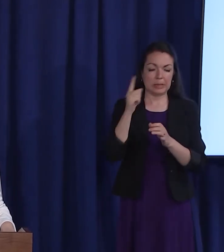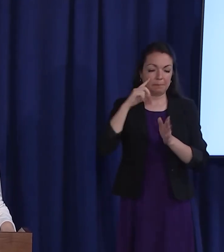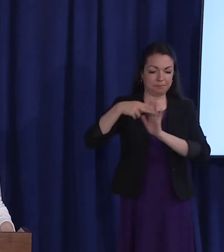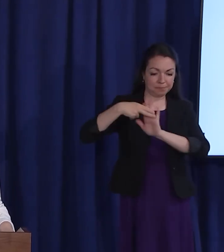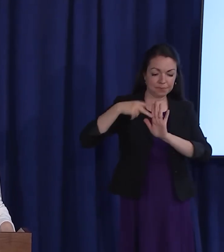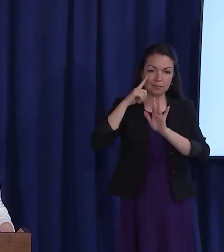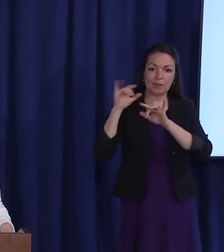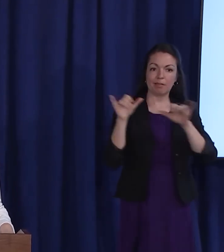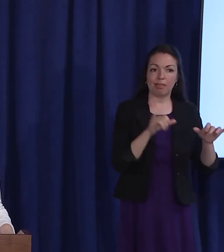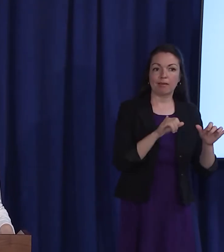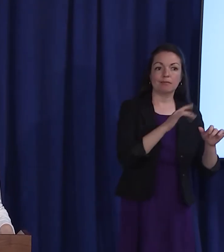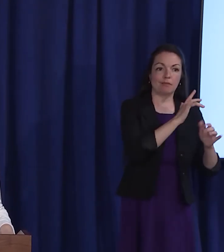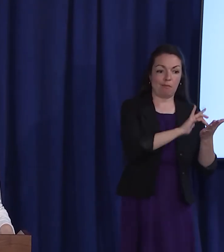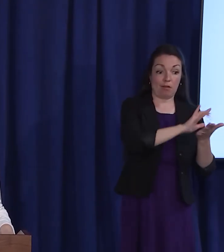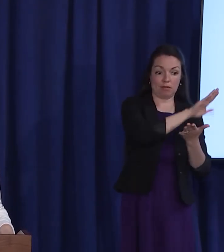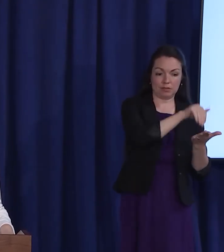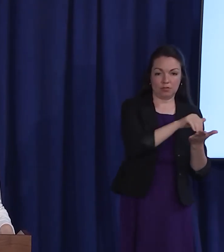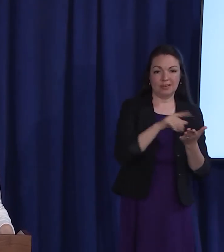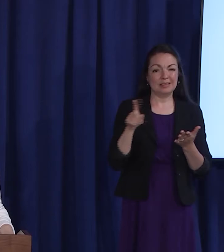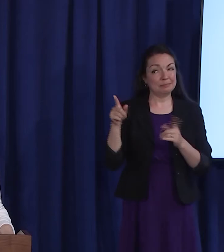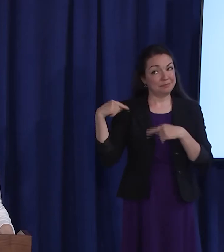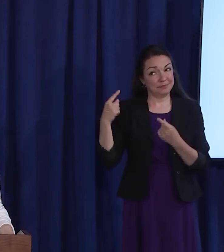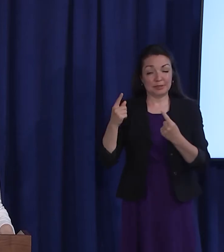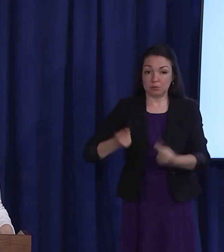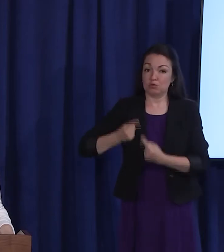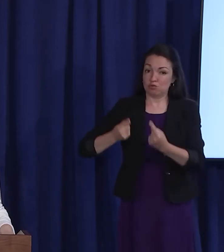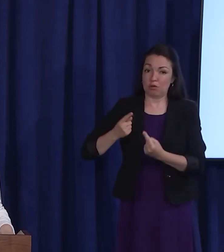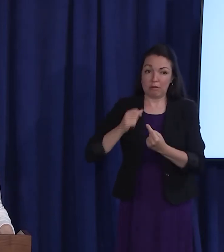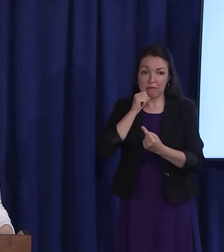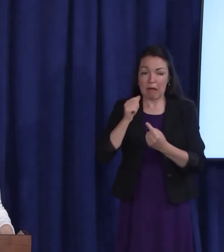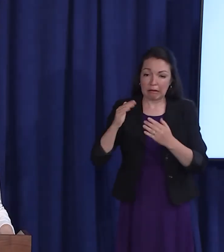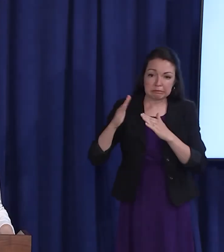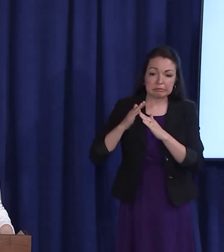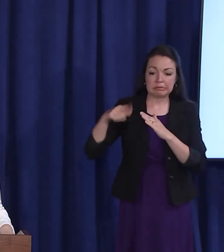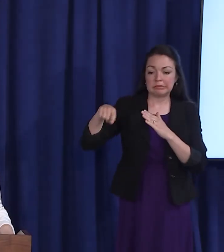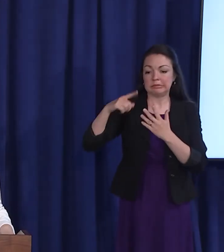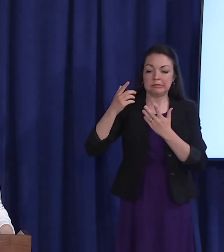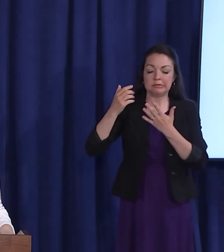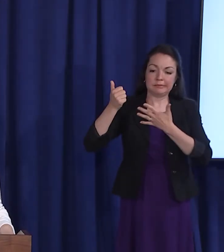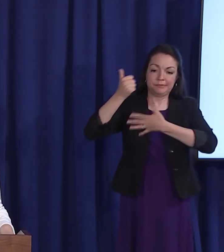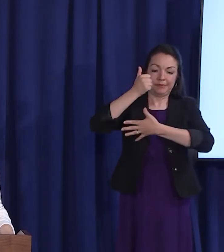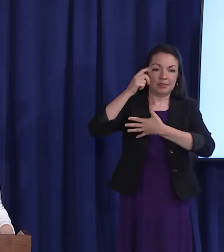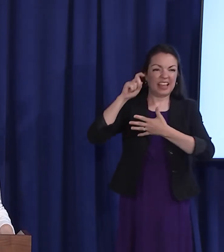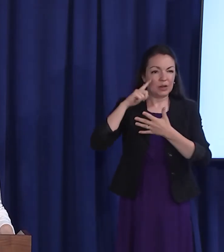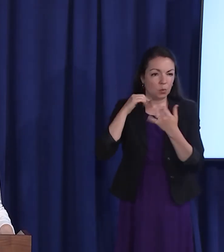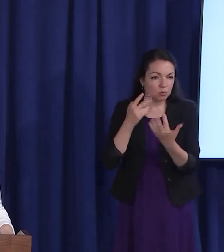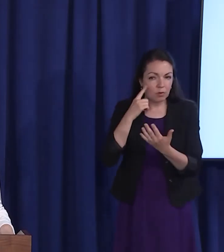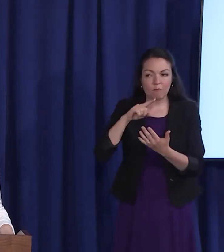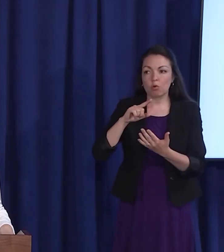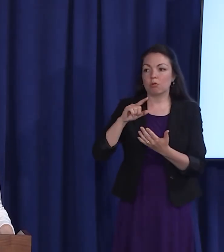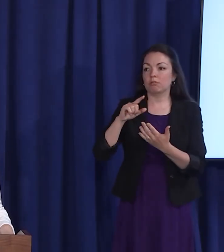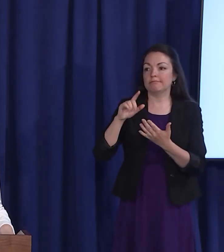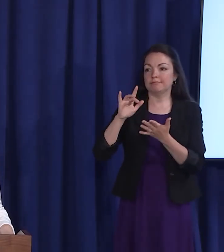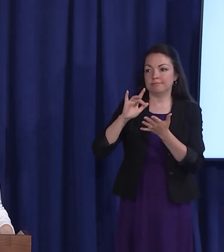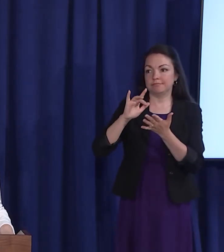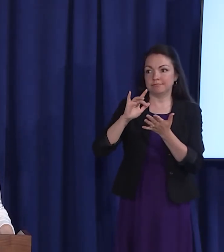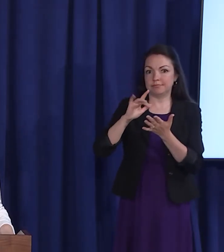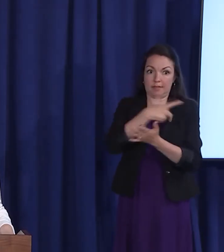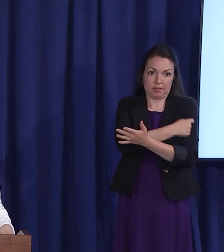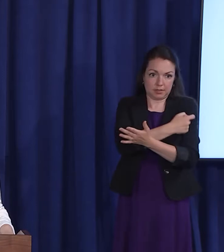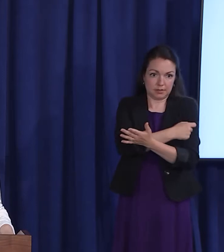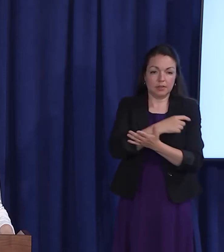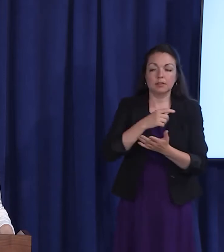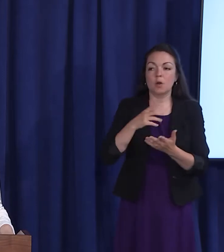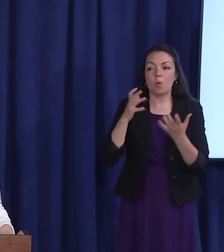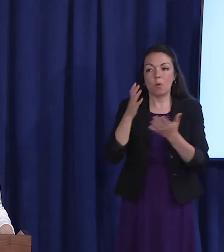pandemic. They weren't at the top of the list. They weren't considered healthcare workers. They had to wait for the vaccine. Of course, they'd like to get in on some of